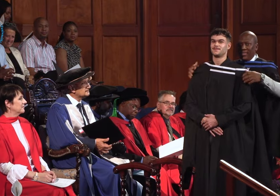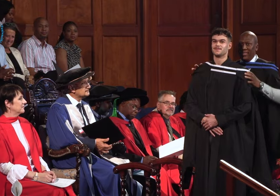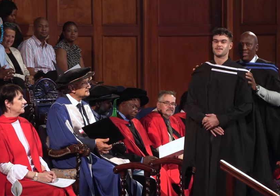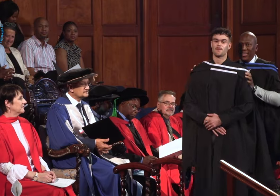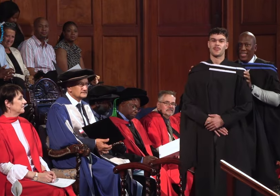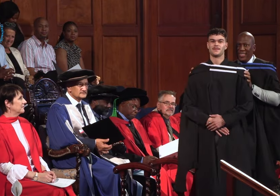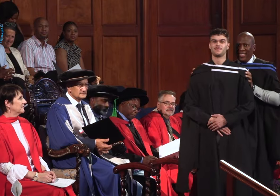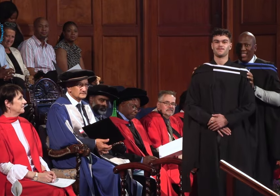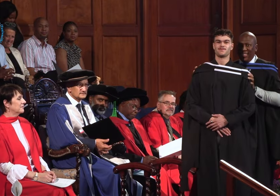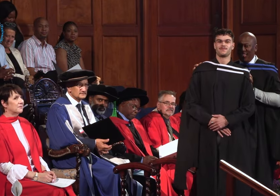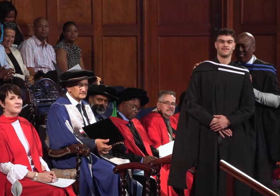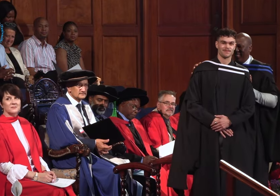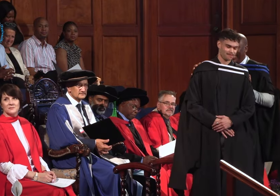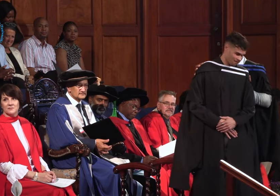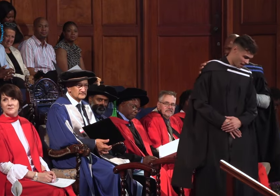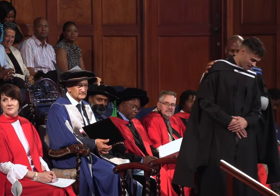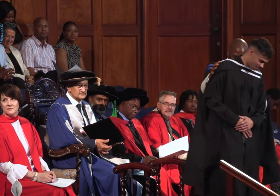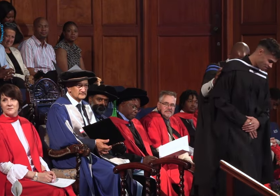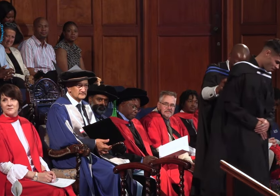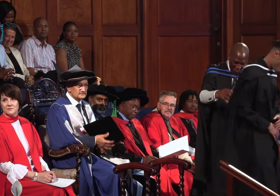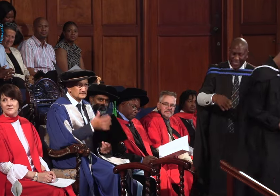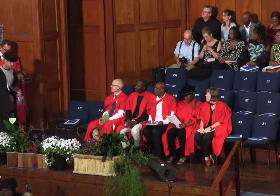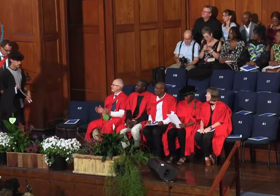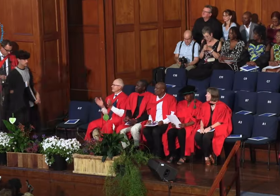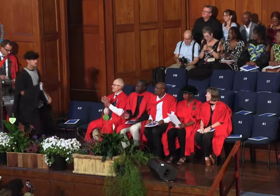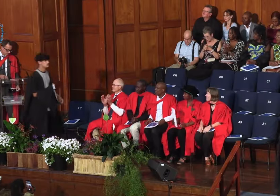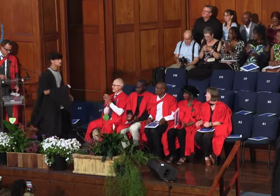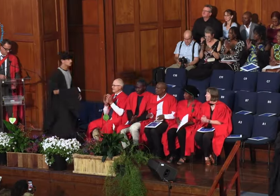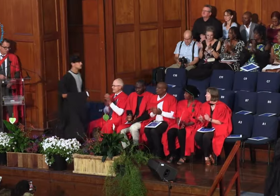For the Master of Architecture, Aidan Francis Gorton.